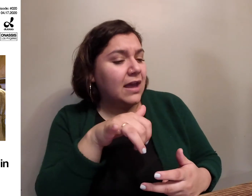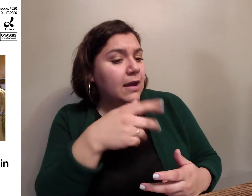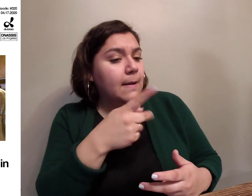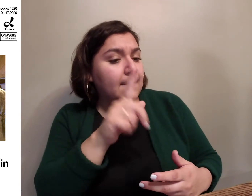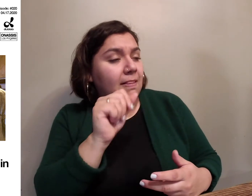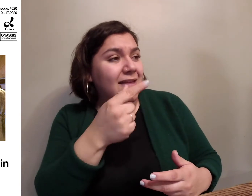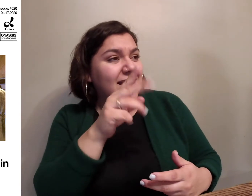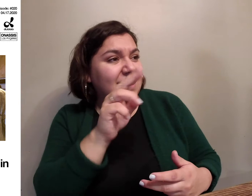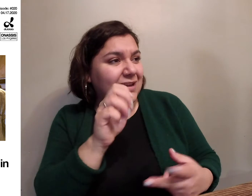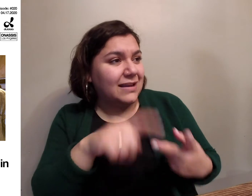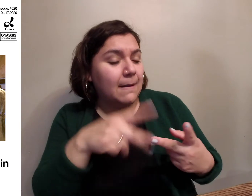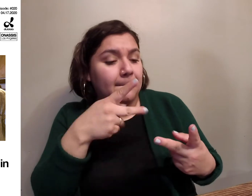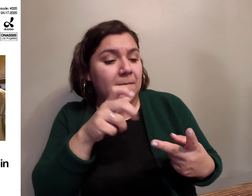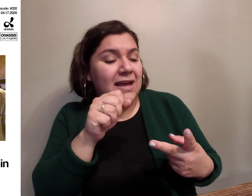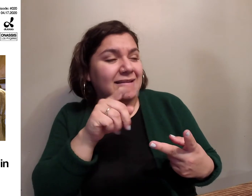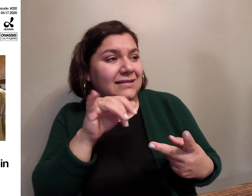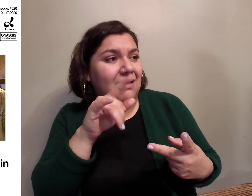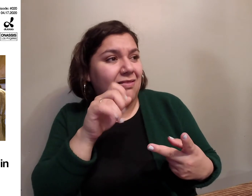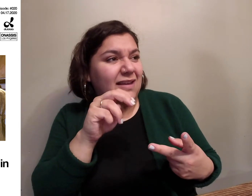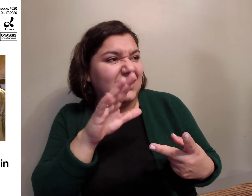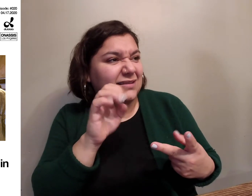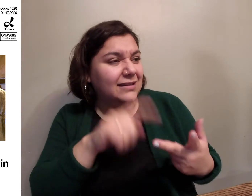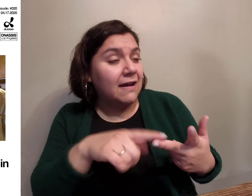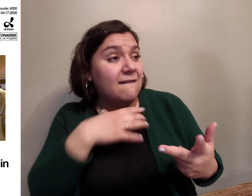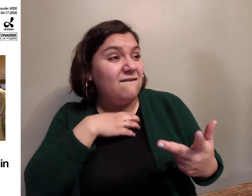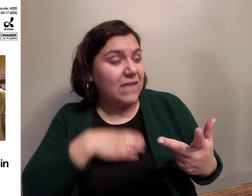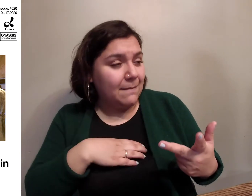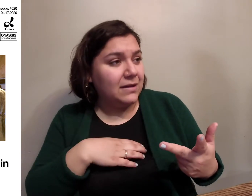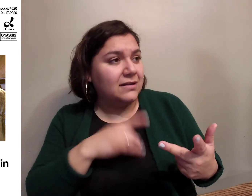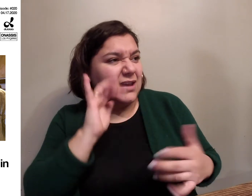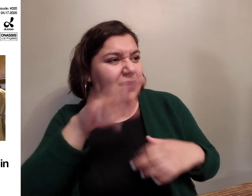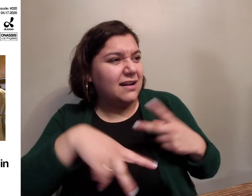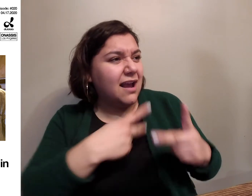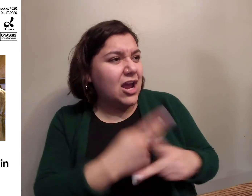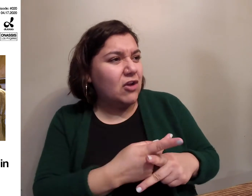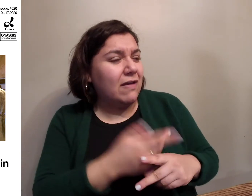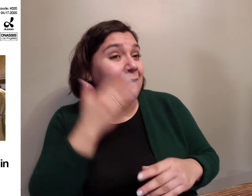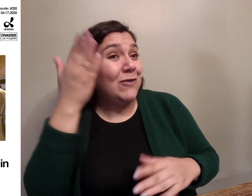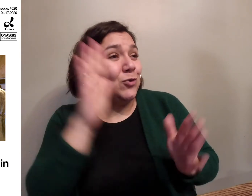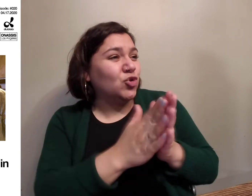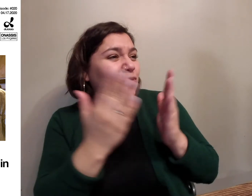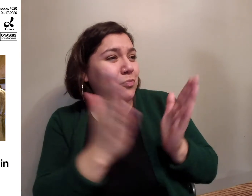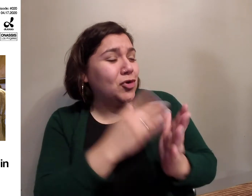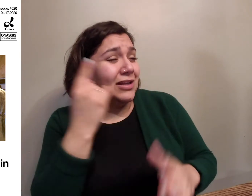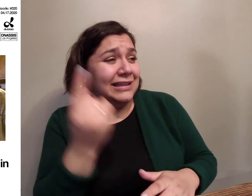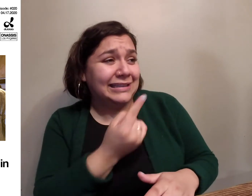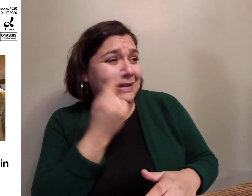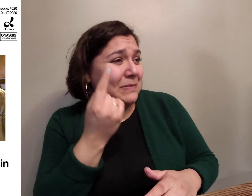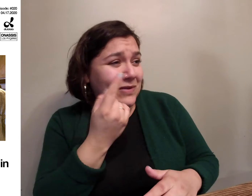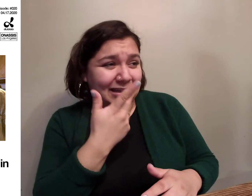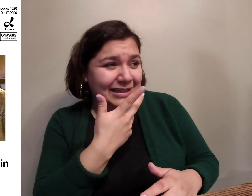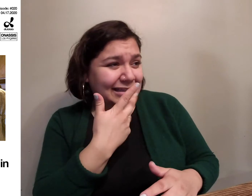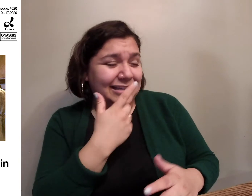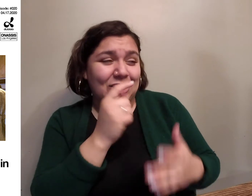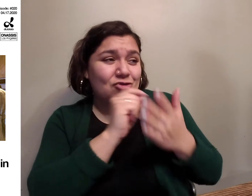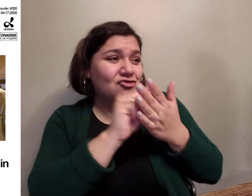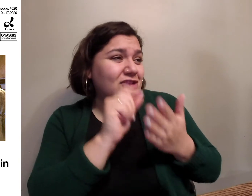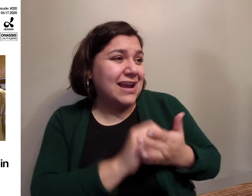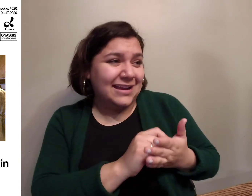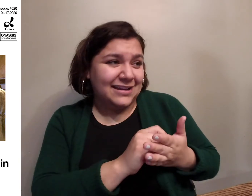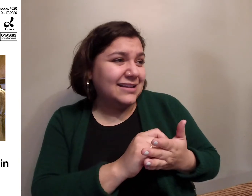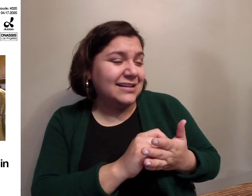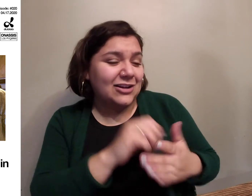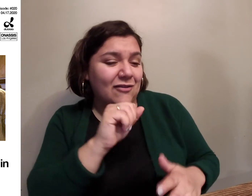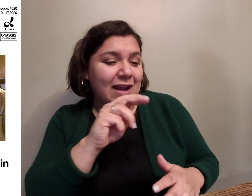pestilence, and famine. It could be the title of a future book that some ethnographer or anthropologist or historian